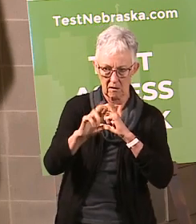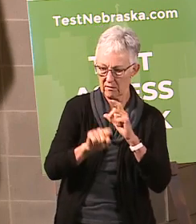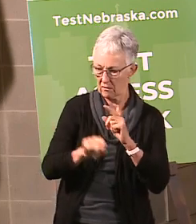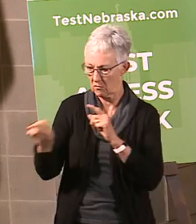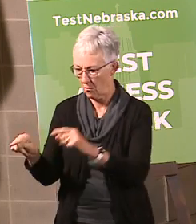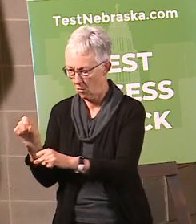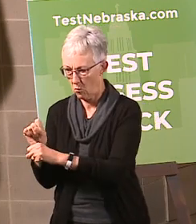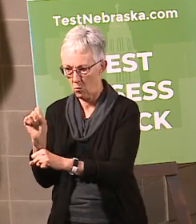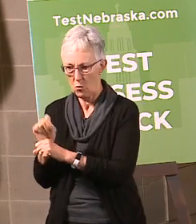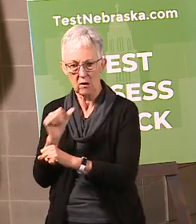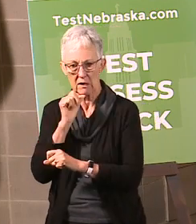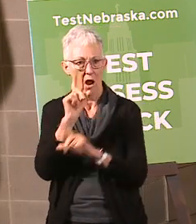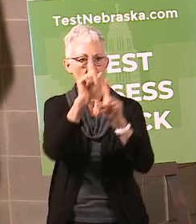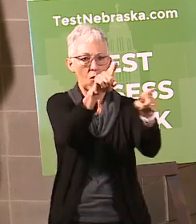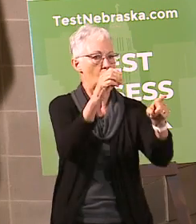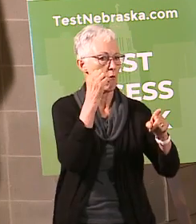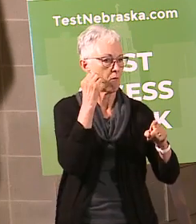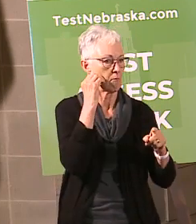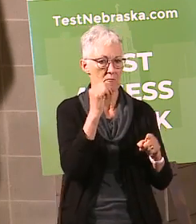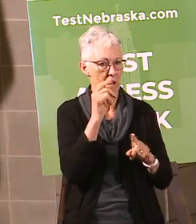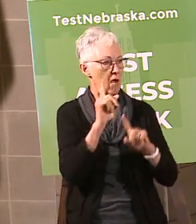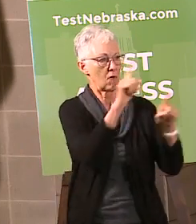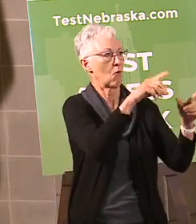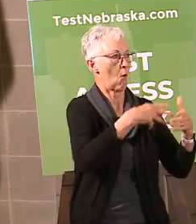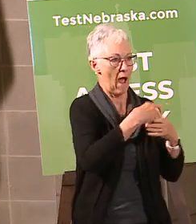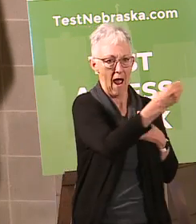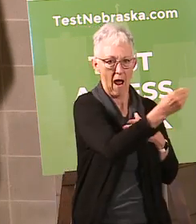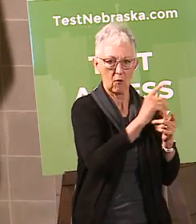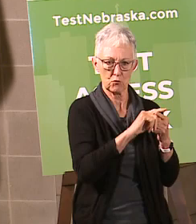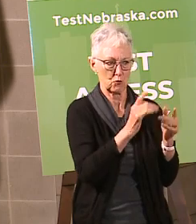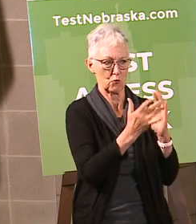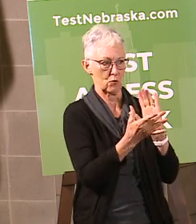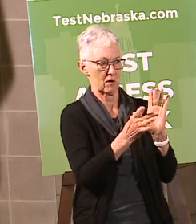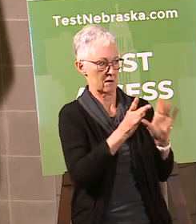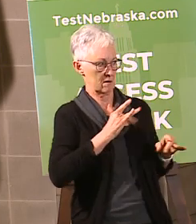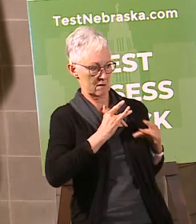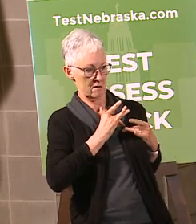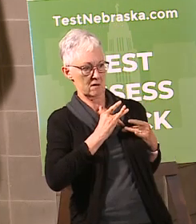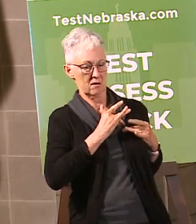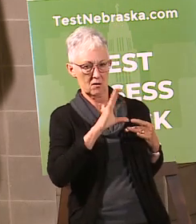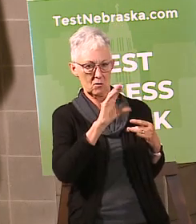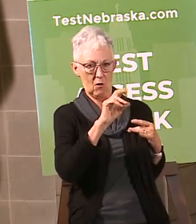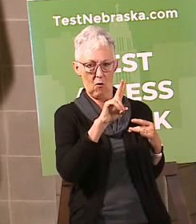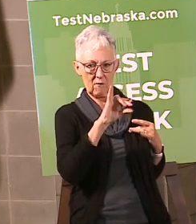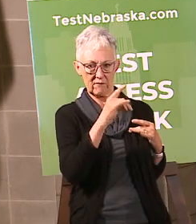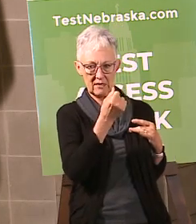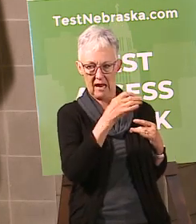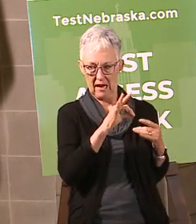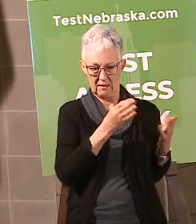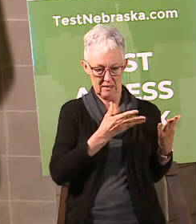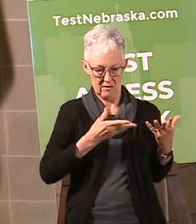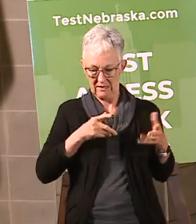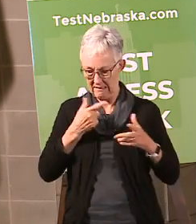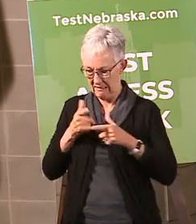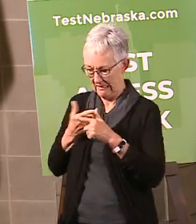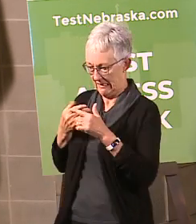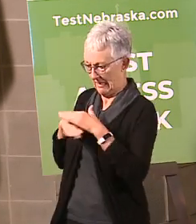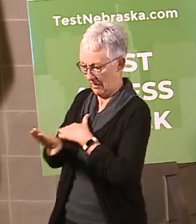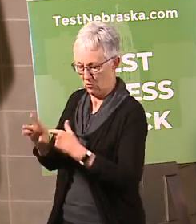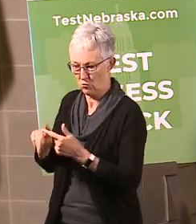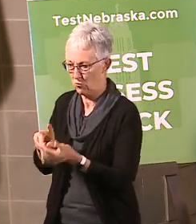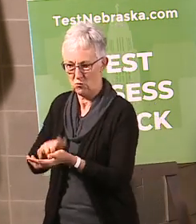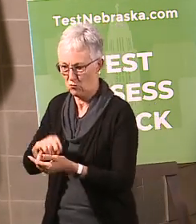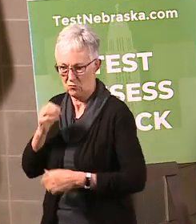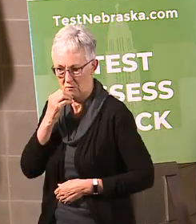week, with National Skilled Nursing Care Week, to adapt the programs and the celebrations to make sure that those elders in their care stay